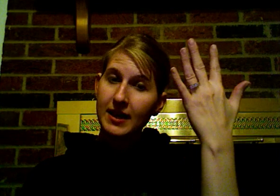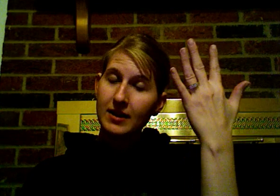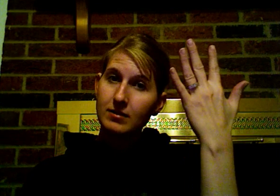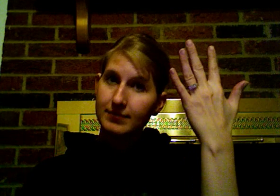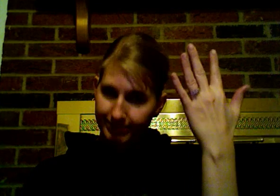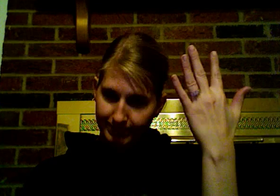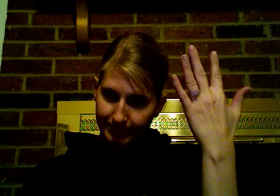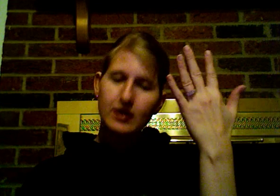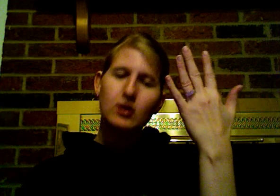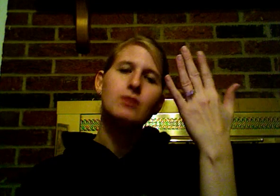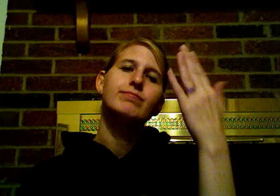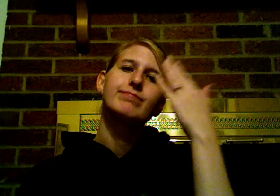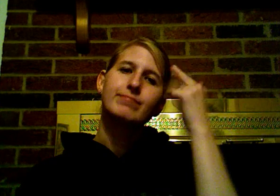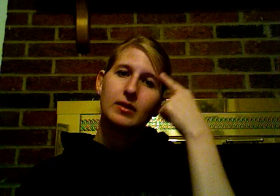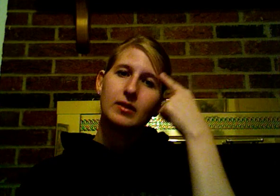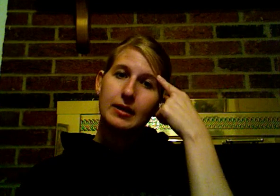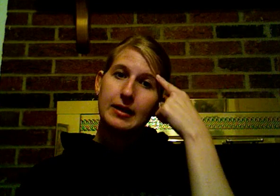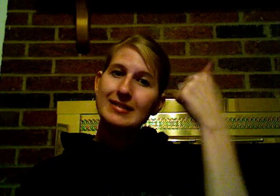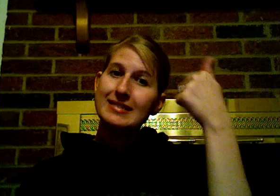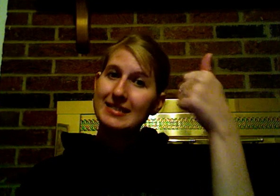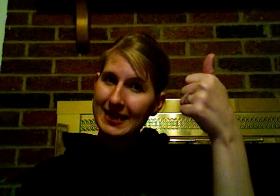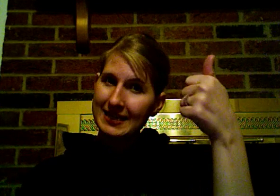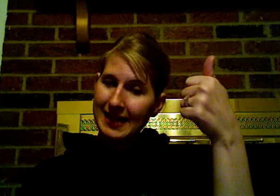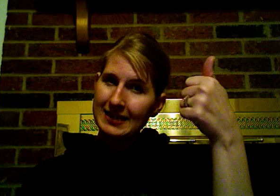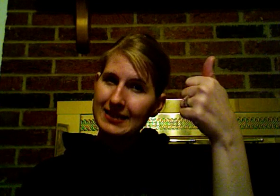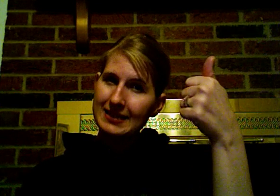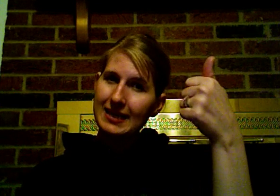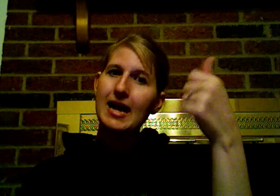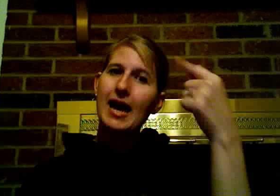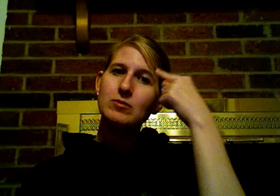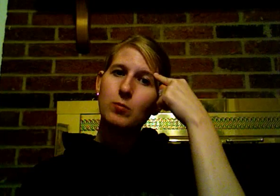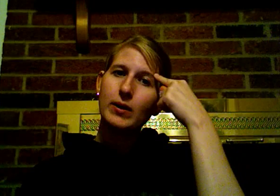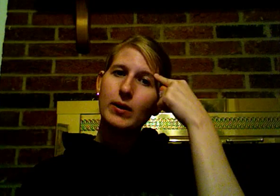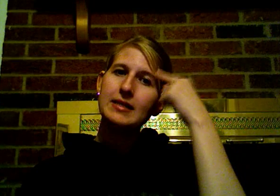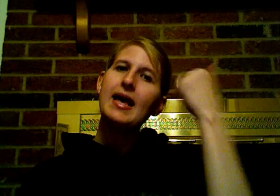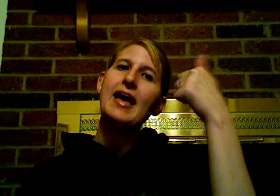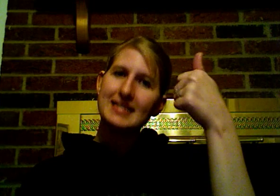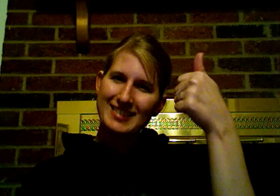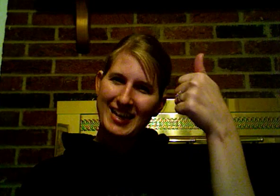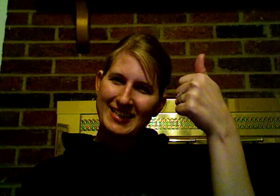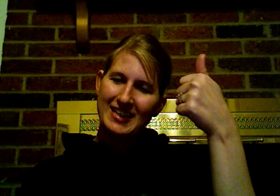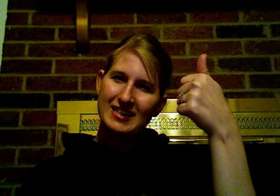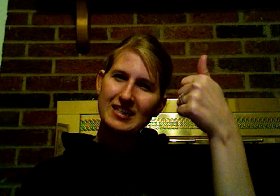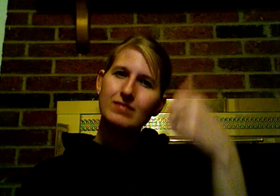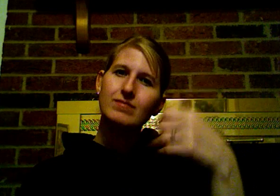cent, nickel. 10 cents, a dime. So I'm pointing to the head, 10 cents.